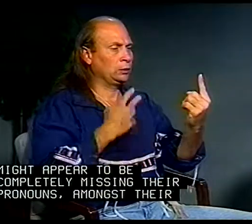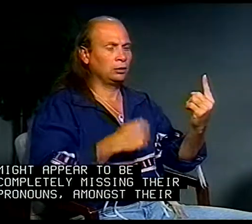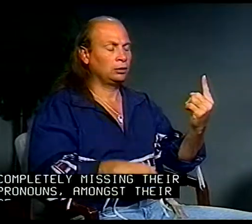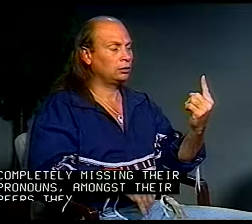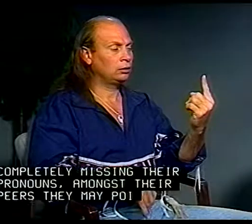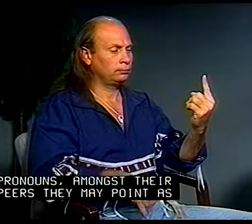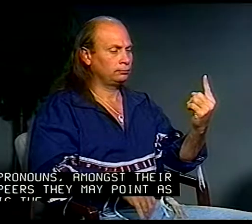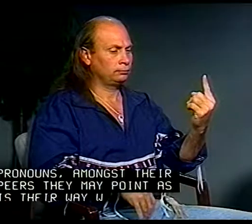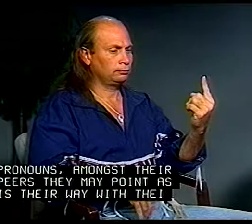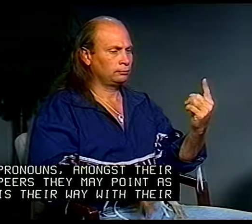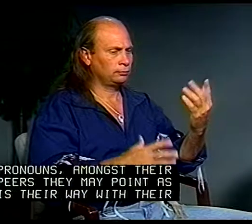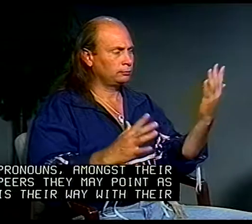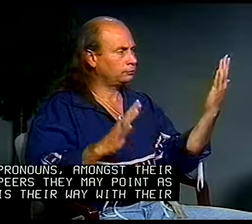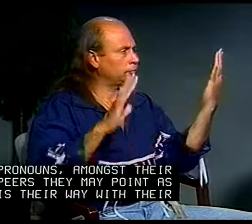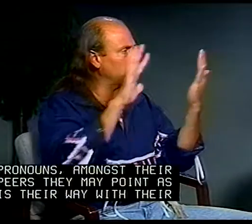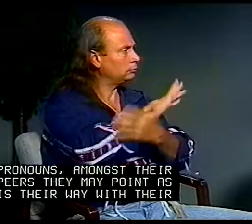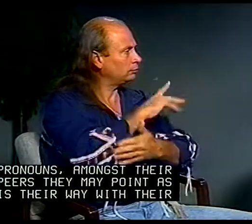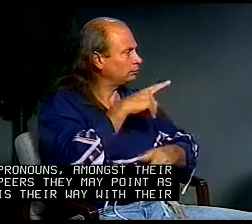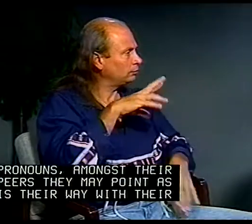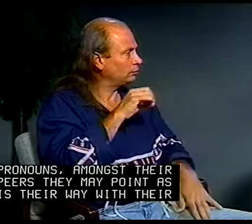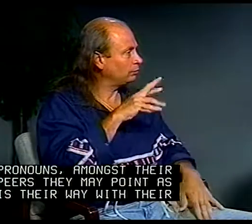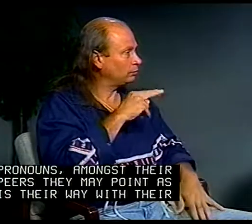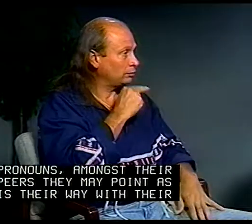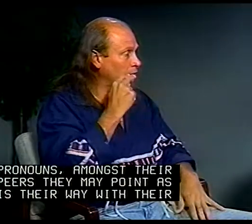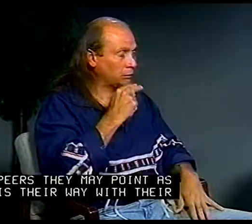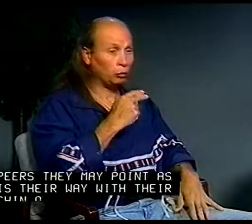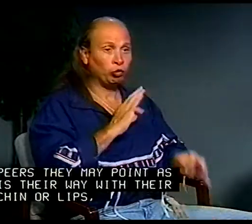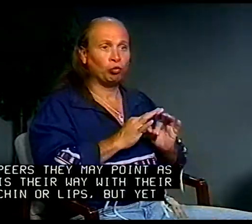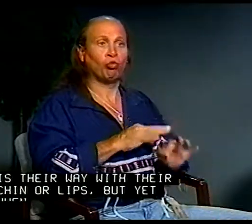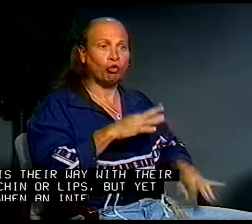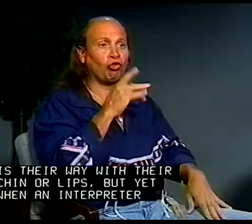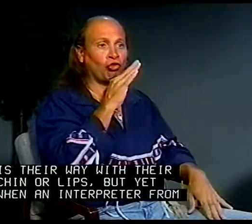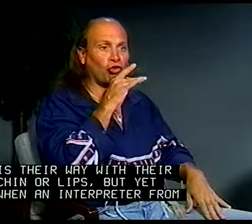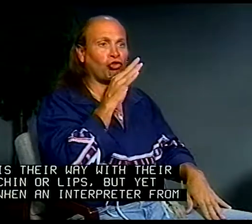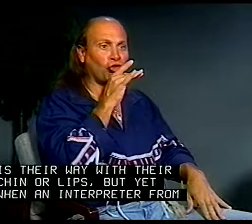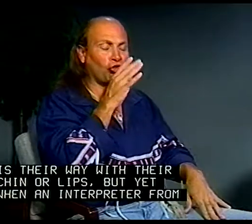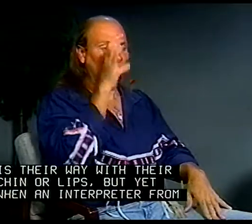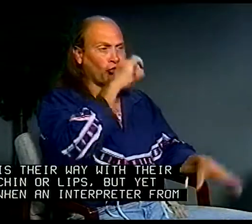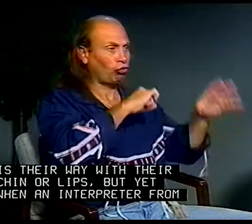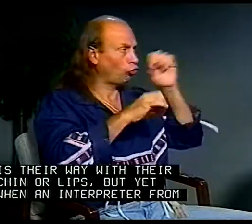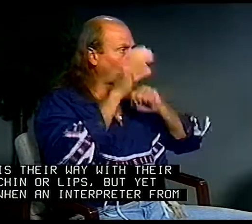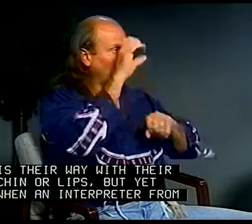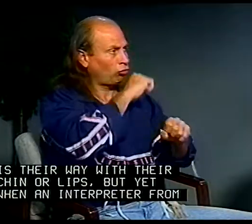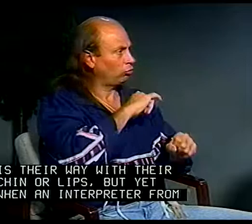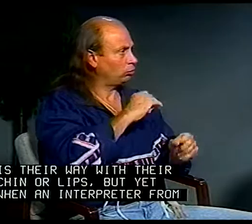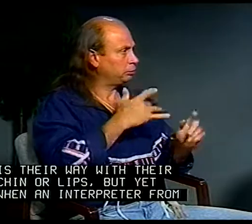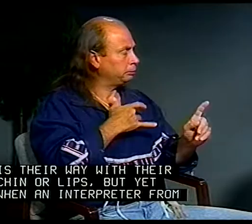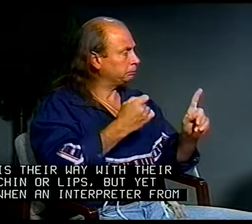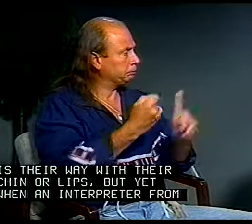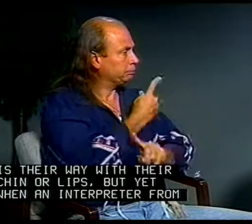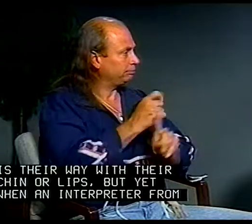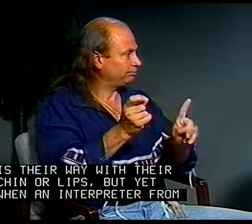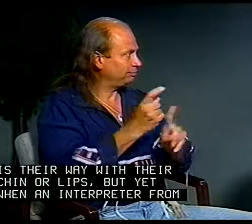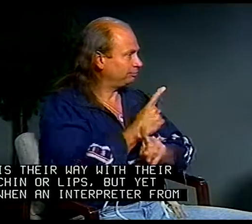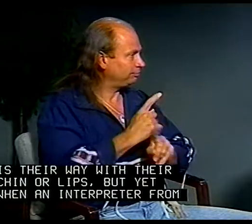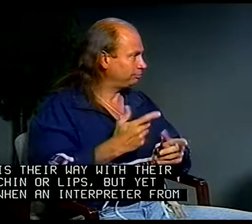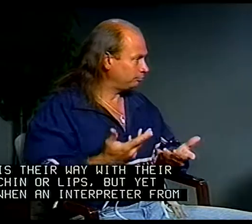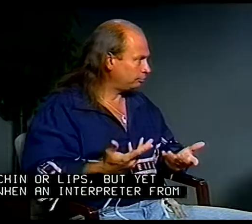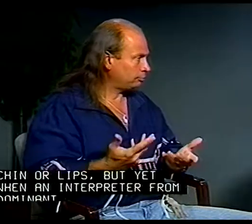pronouns. Amongst their peers, they may point as either way with their chin or lips, and yet when an interpreter